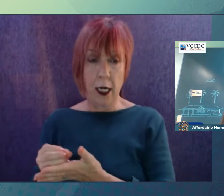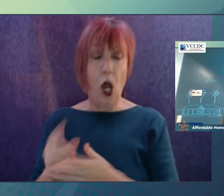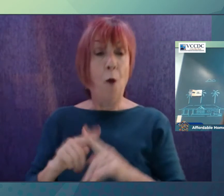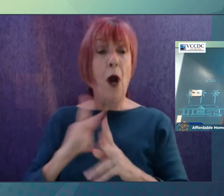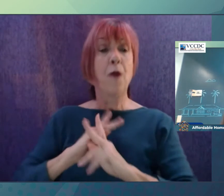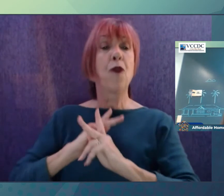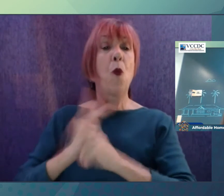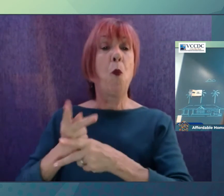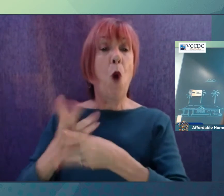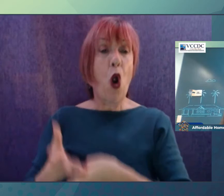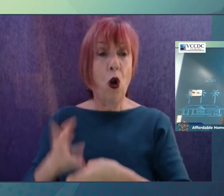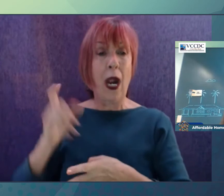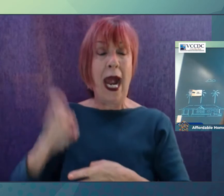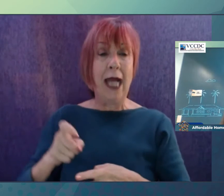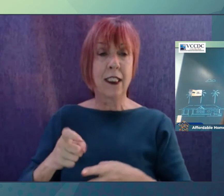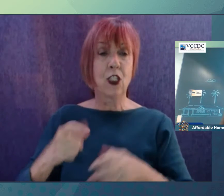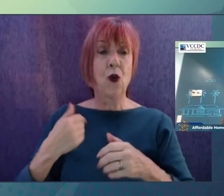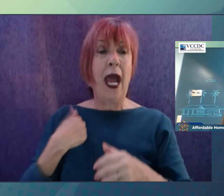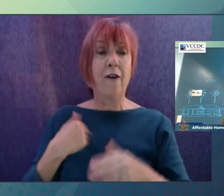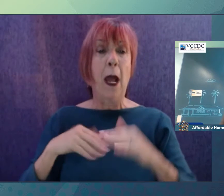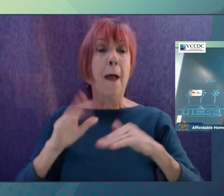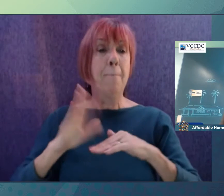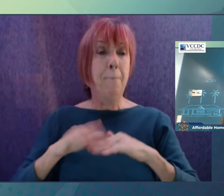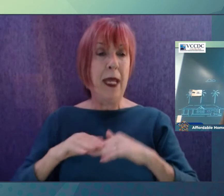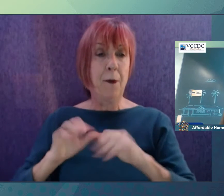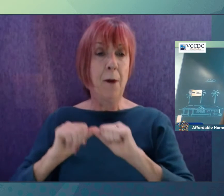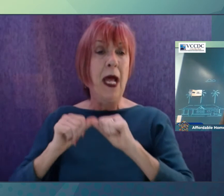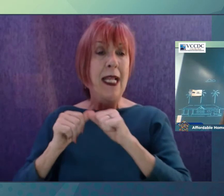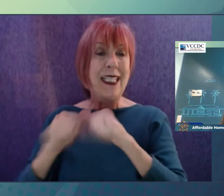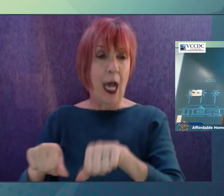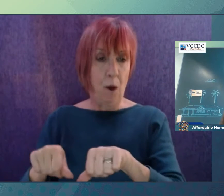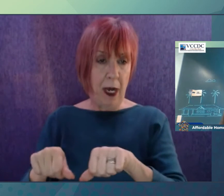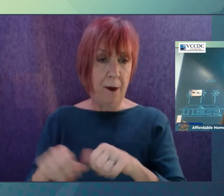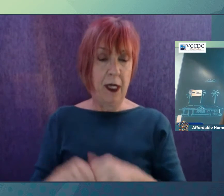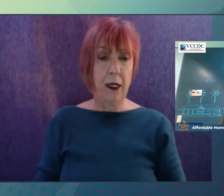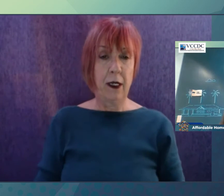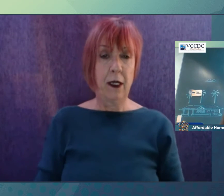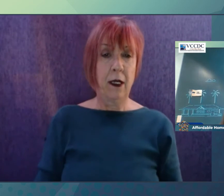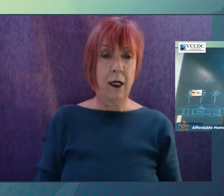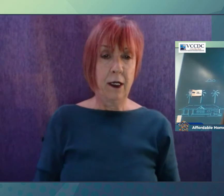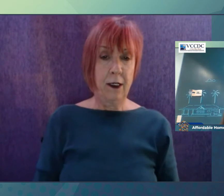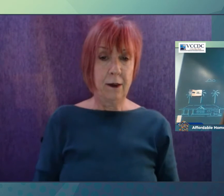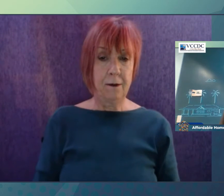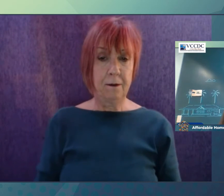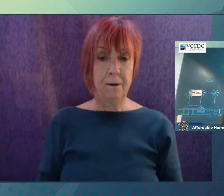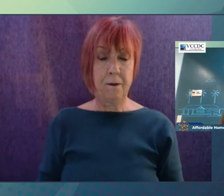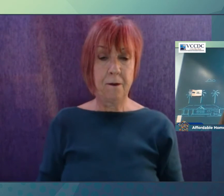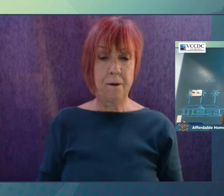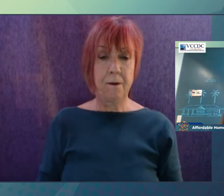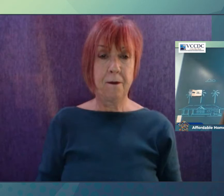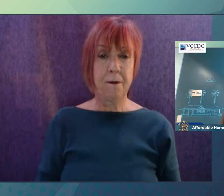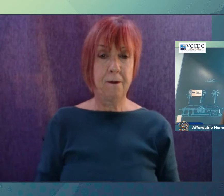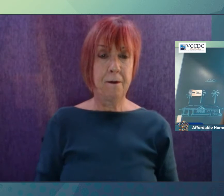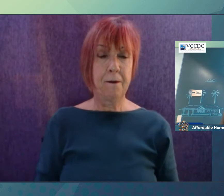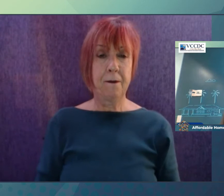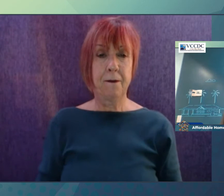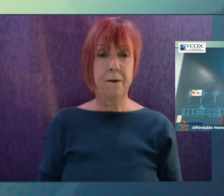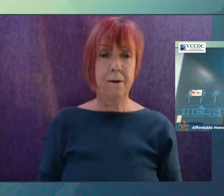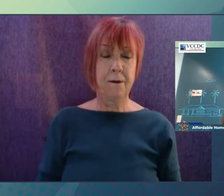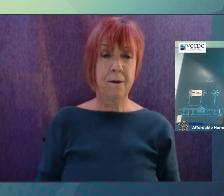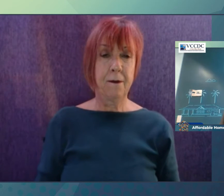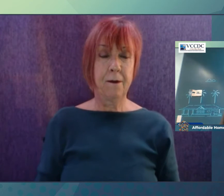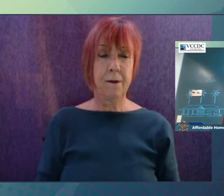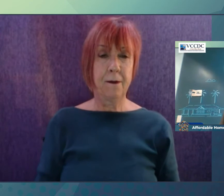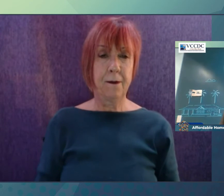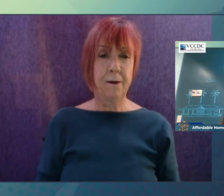minimum down payment on both FHA and Fannie Mae. Next slide, please. So here's an example of